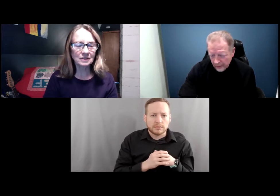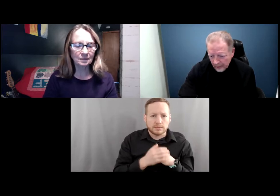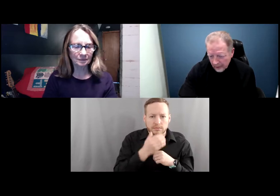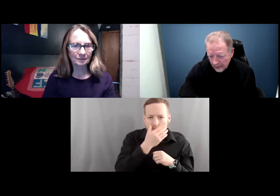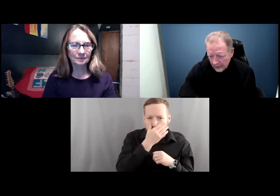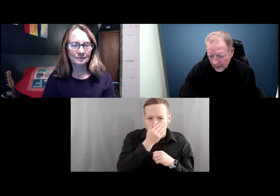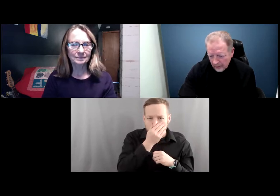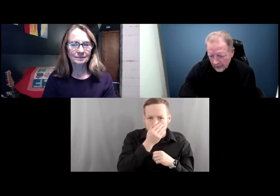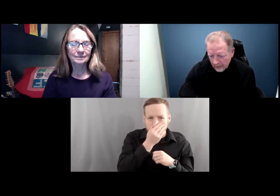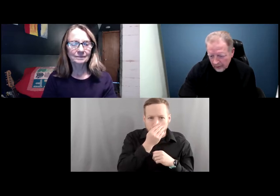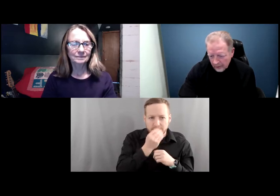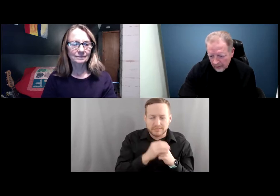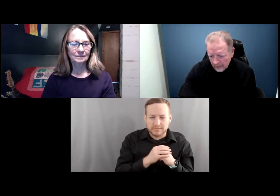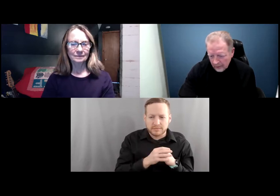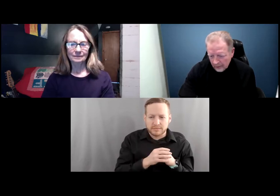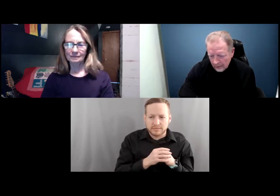see.